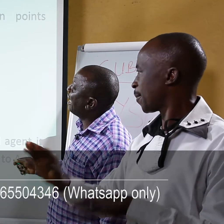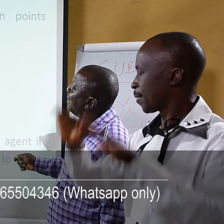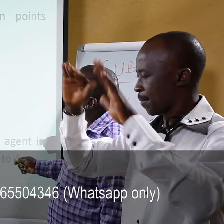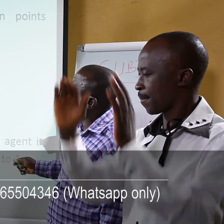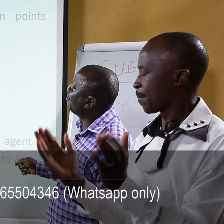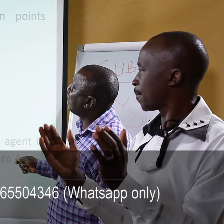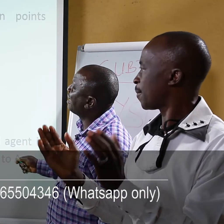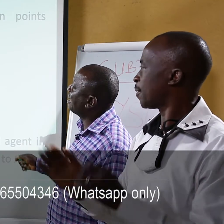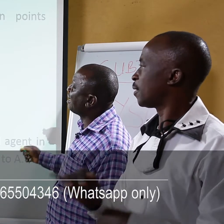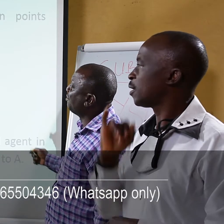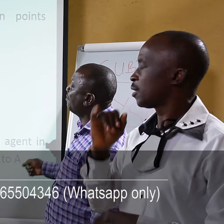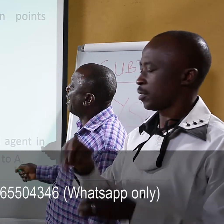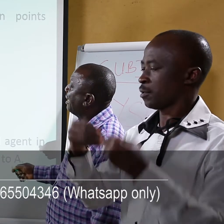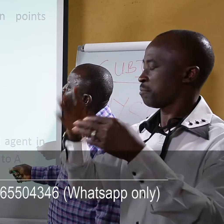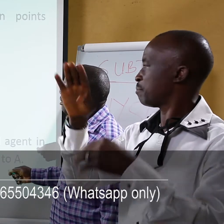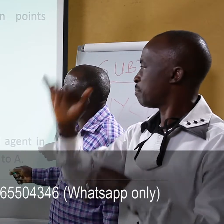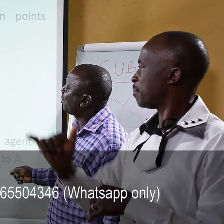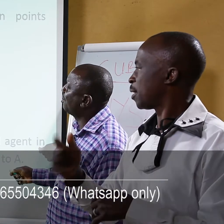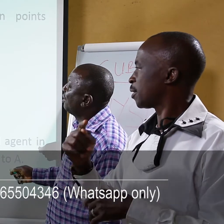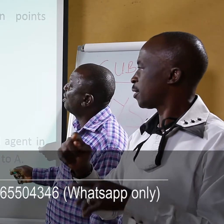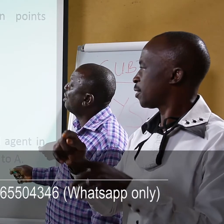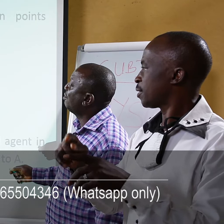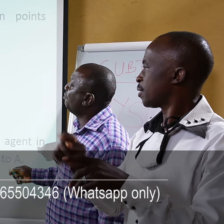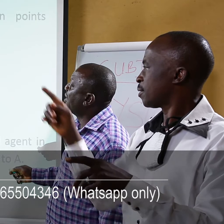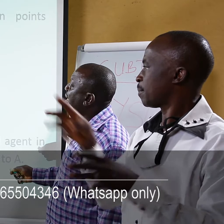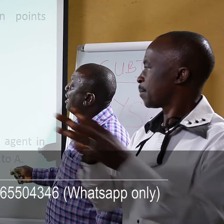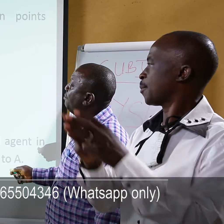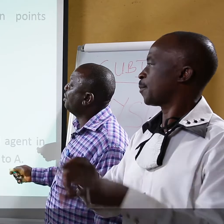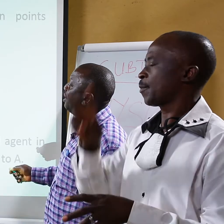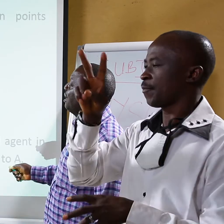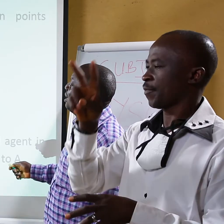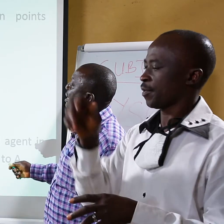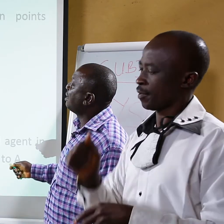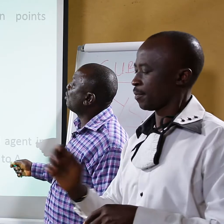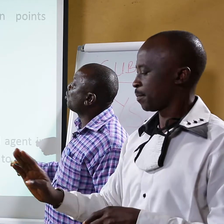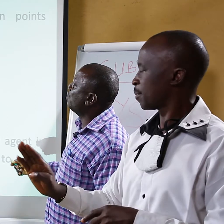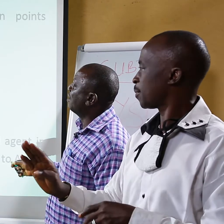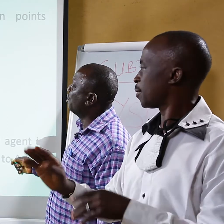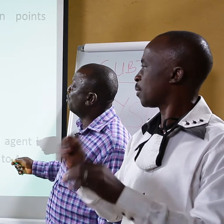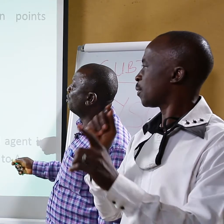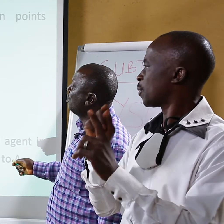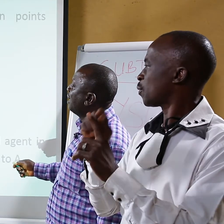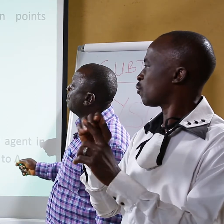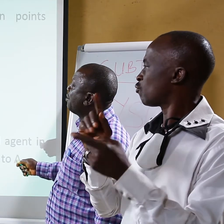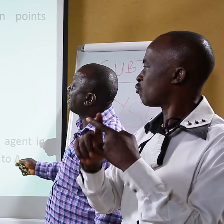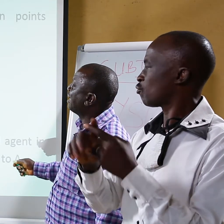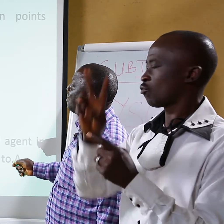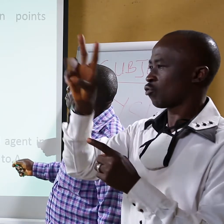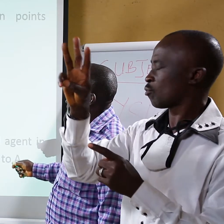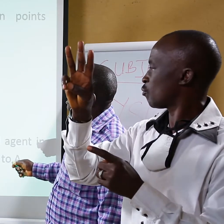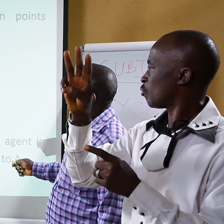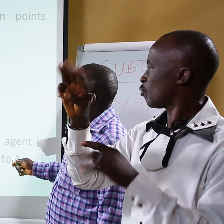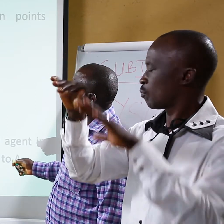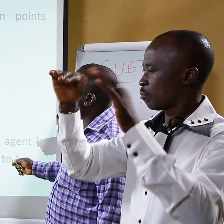capital AB in bracket, is given by the equation VAB is equals to W in